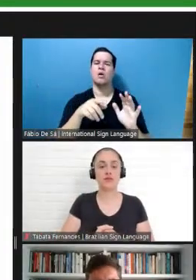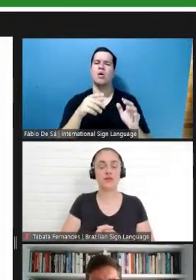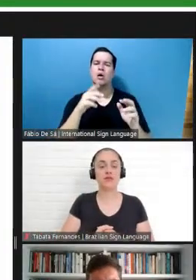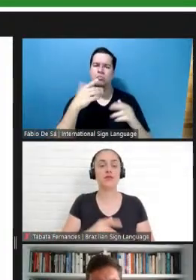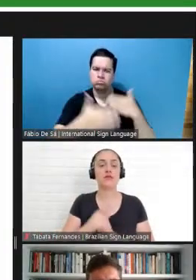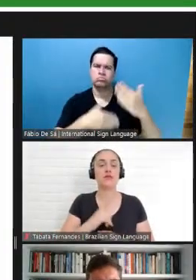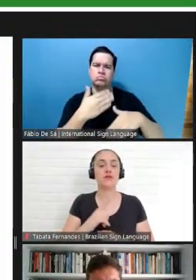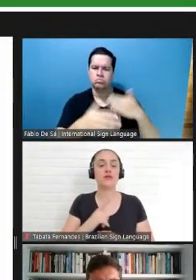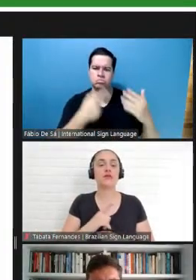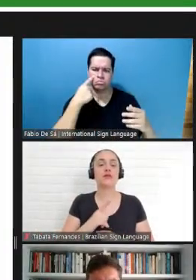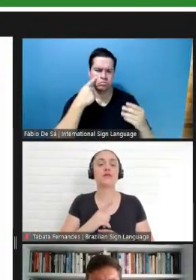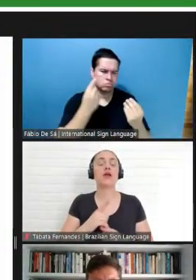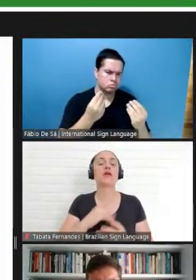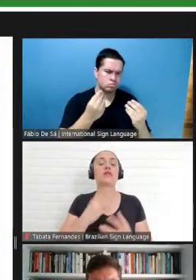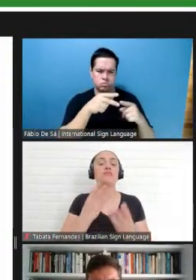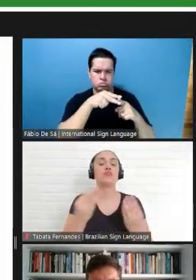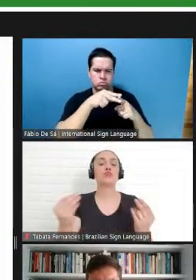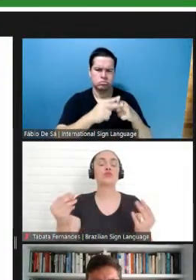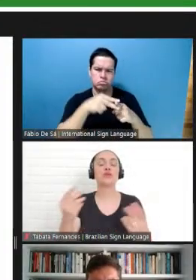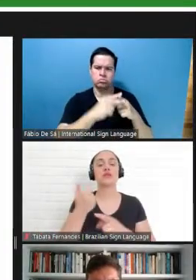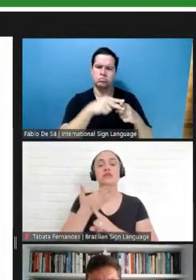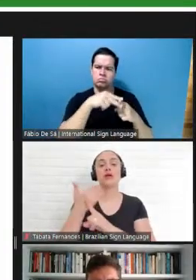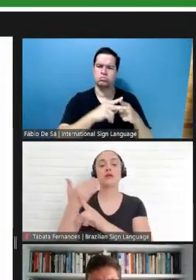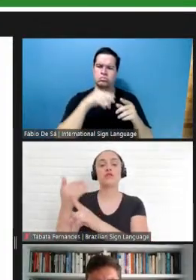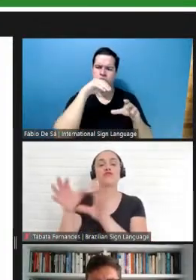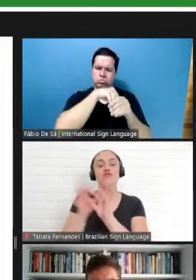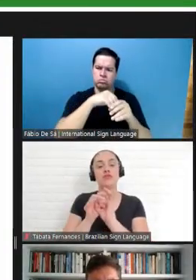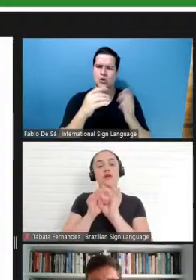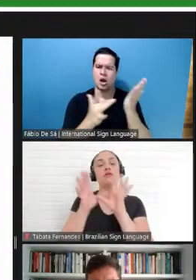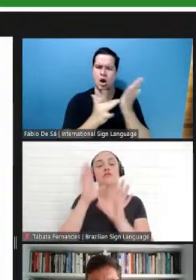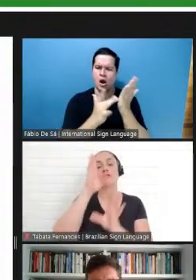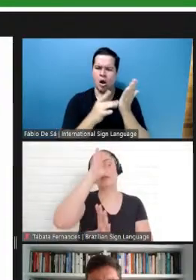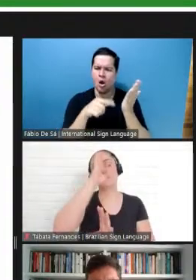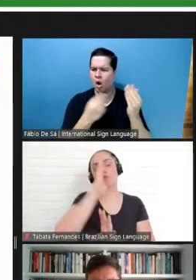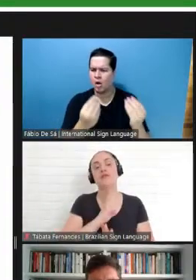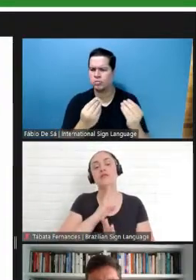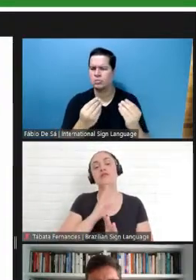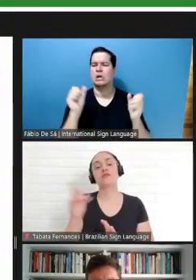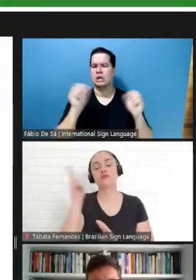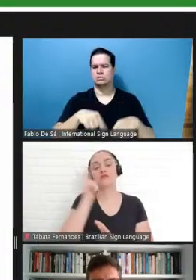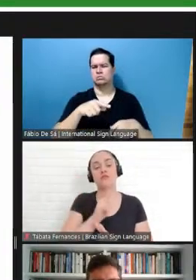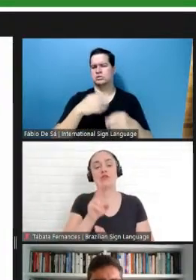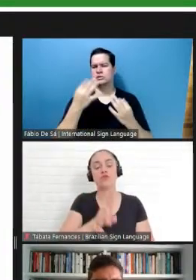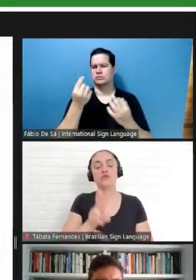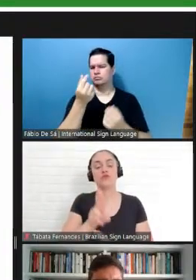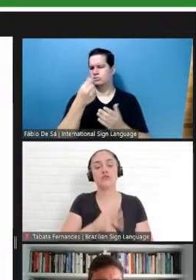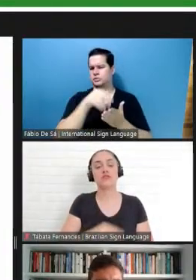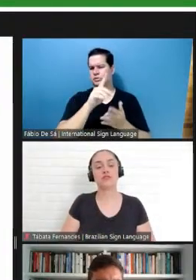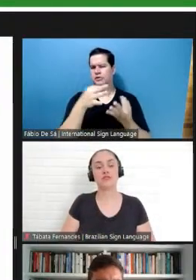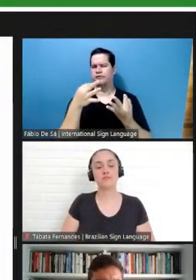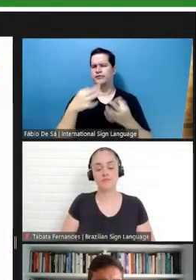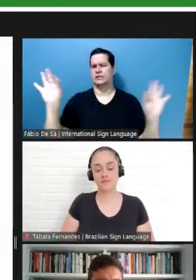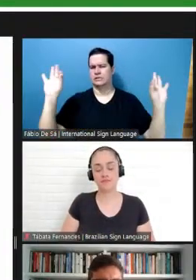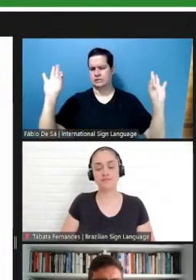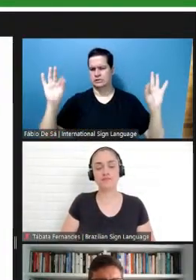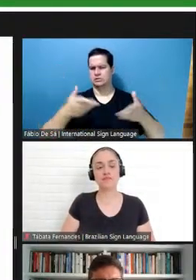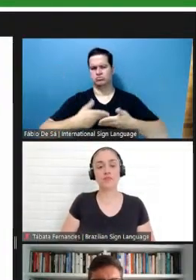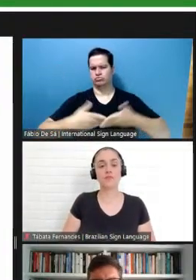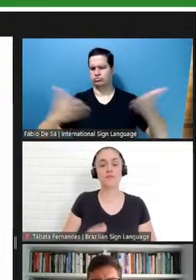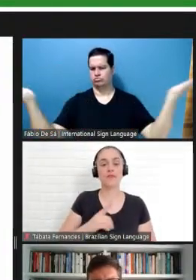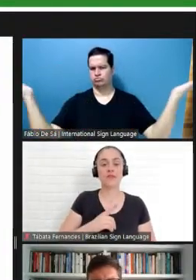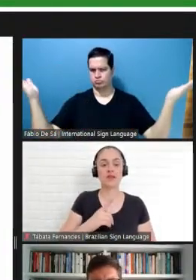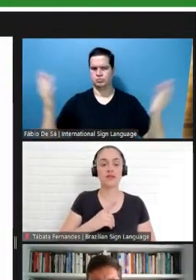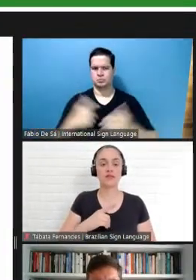free augmented technology that you can use in the classroom. And the other one I wanted to touch on too was 3D printing. So we now